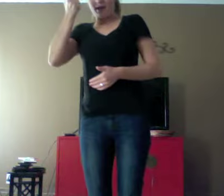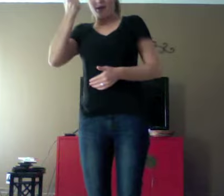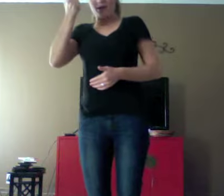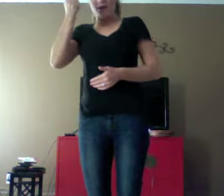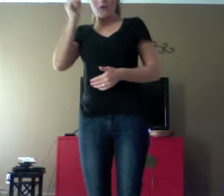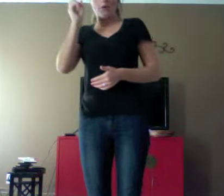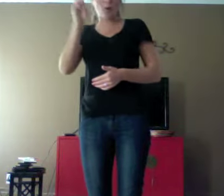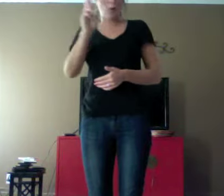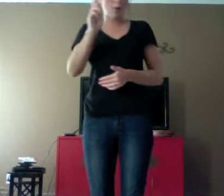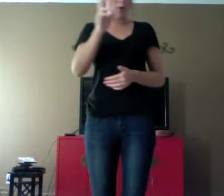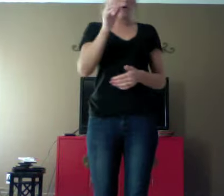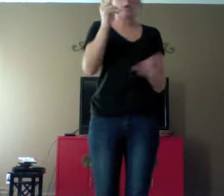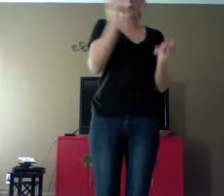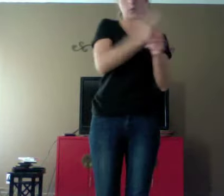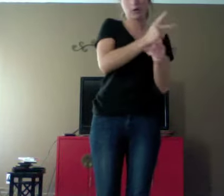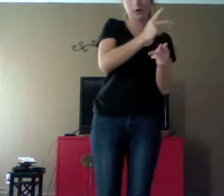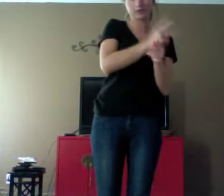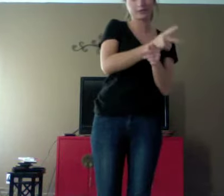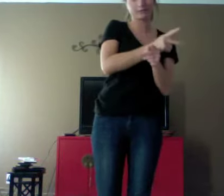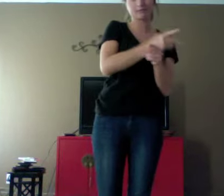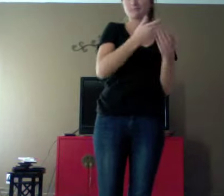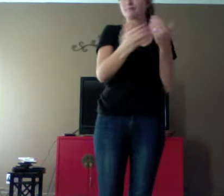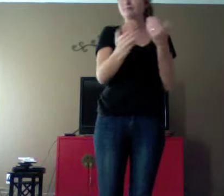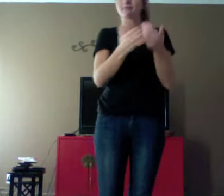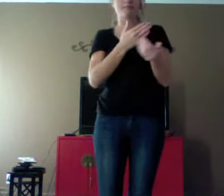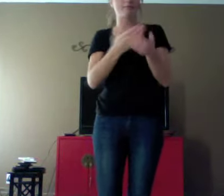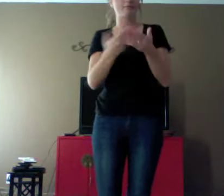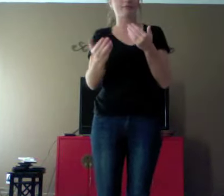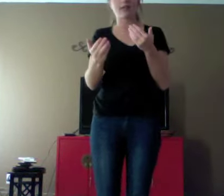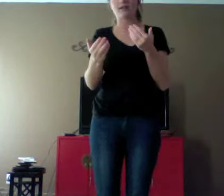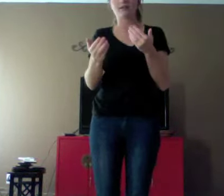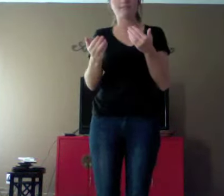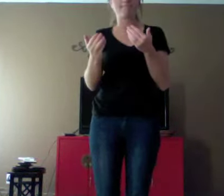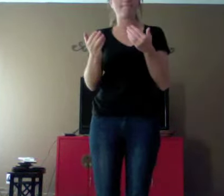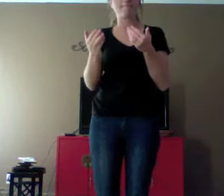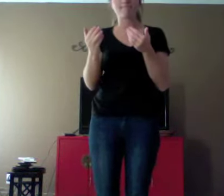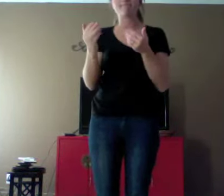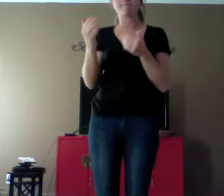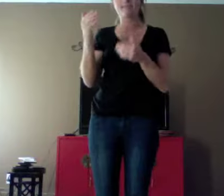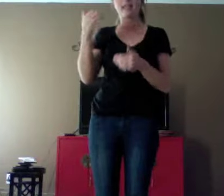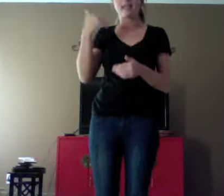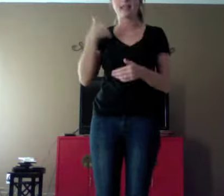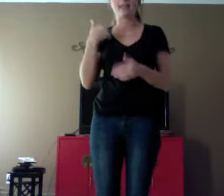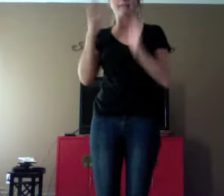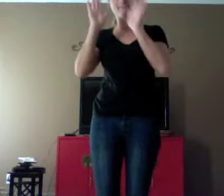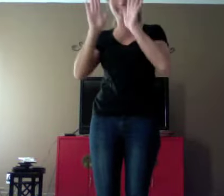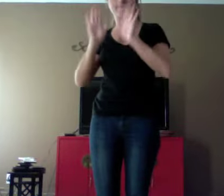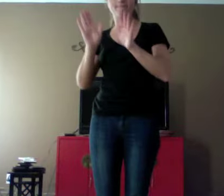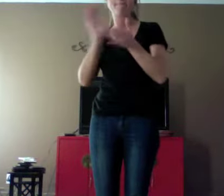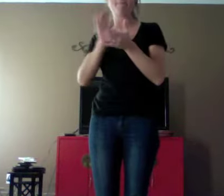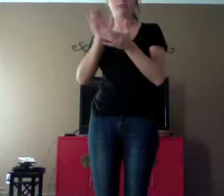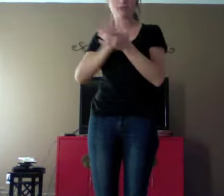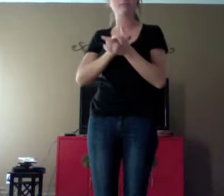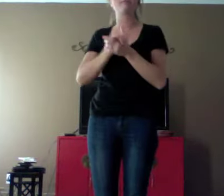great, great marriage. It takes both the husband and the wife, but listen carefully, primarily the husband.